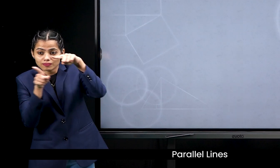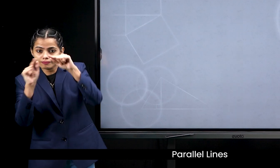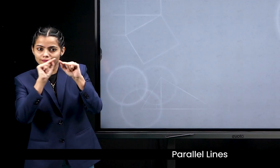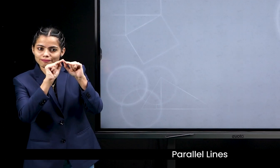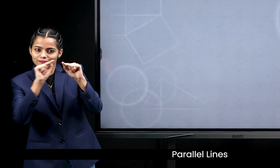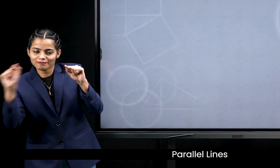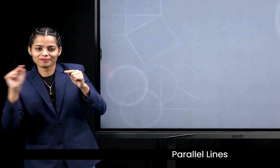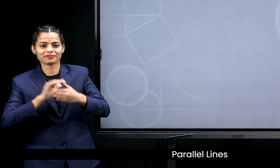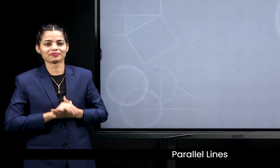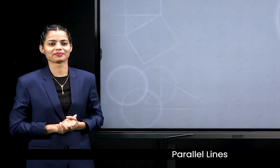Parallel lines.